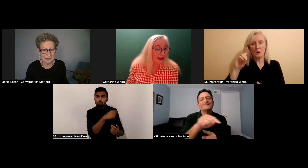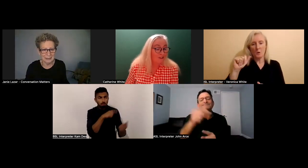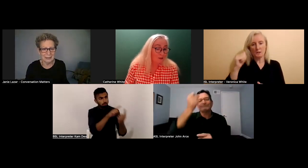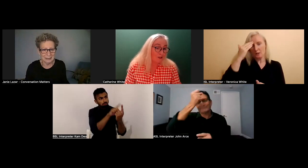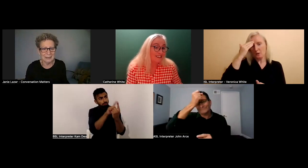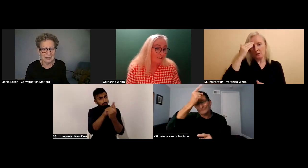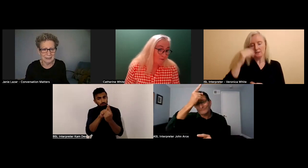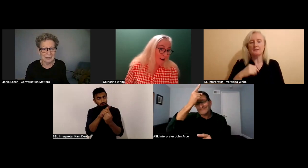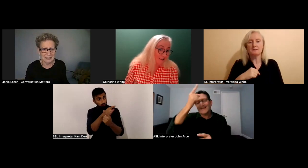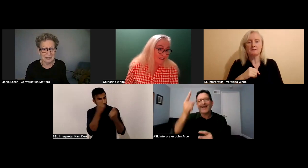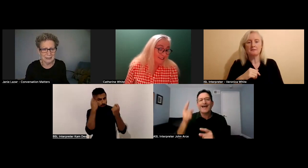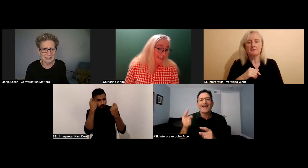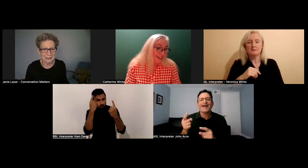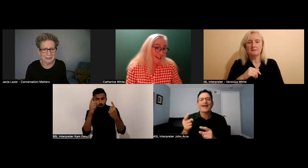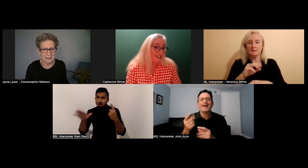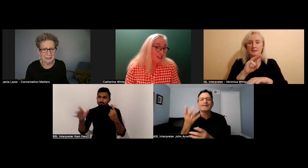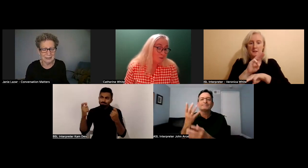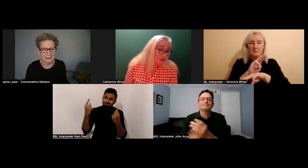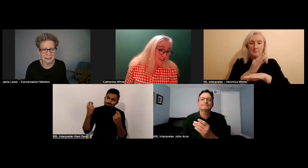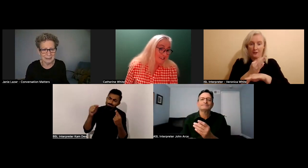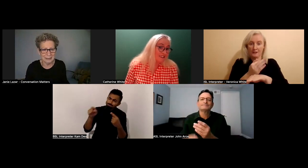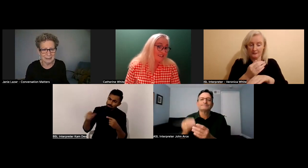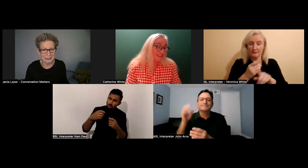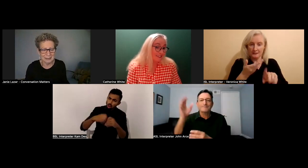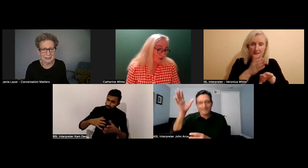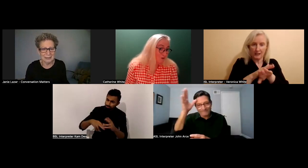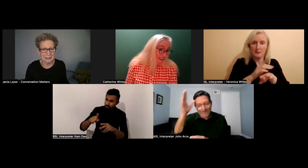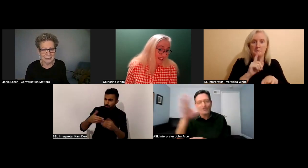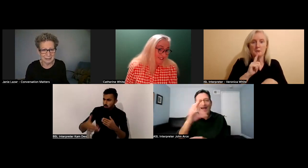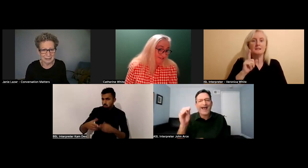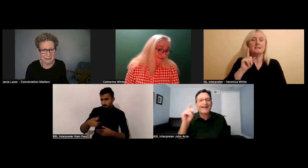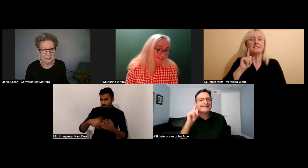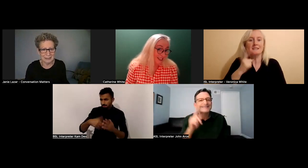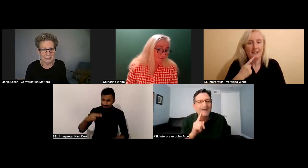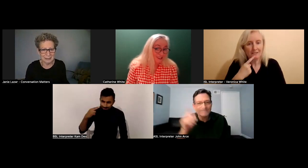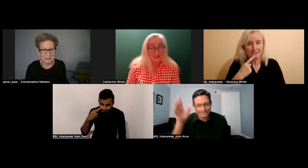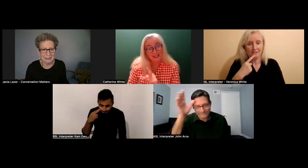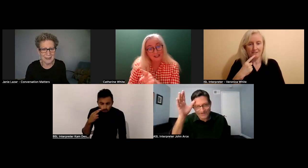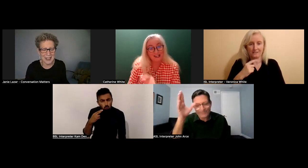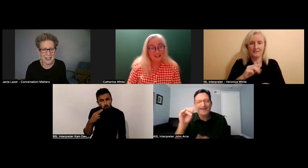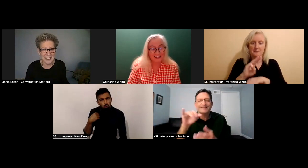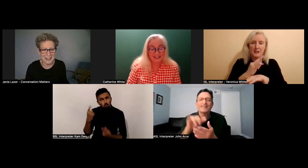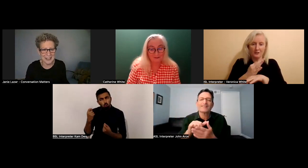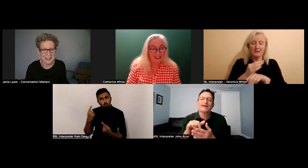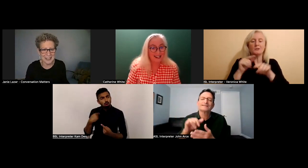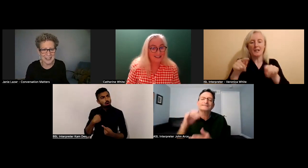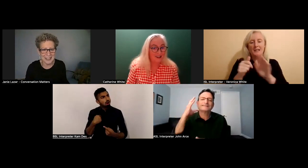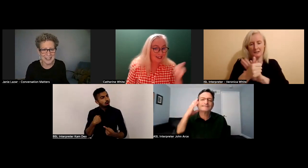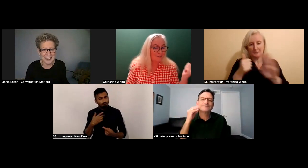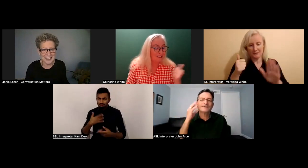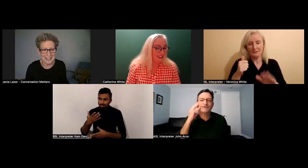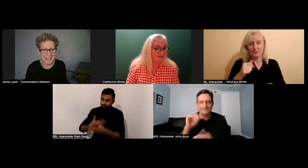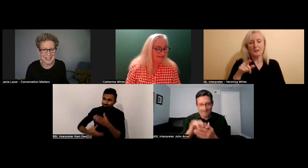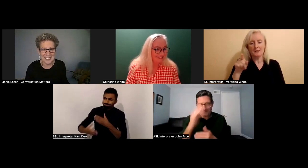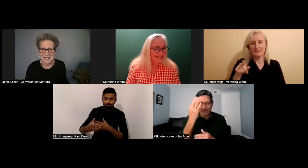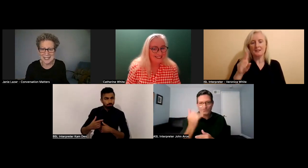just a parent, but a deaf parent, and the experiences that go with that. Yeah. So that's why John's here, because of